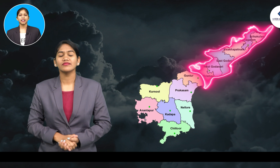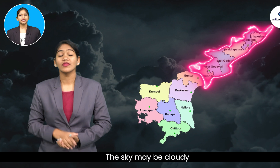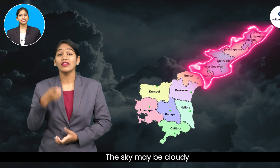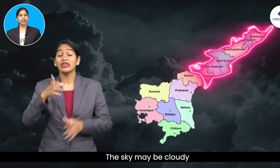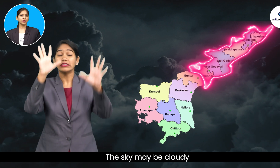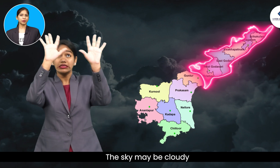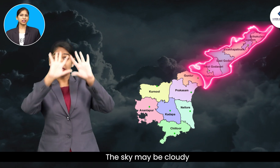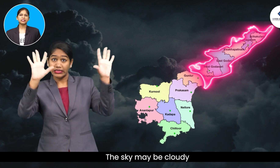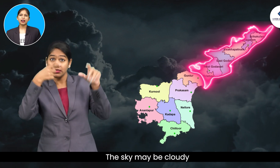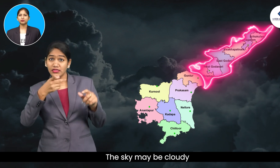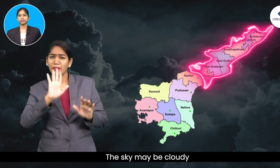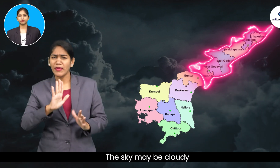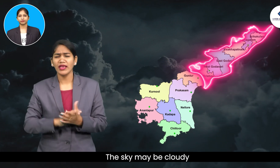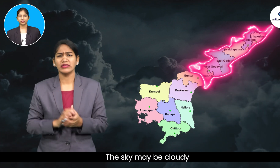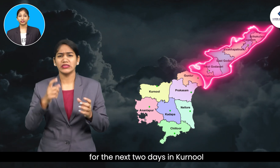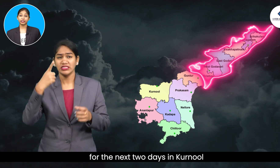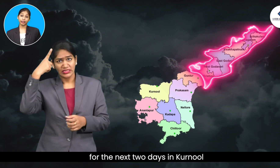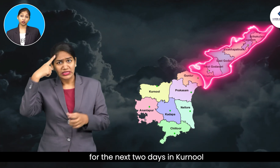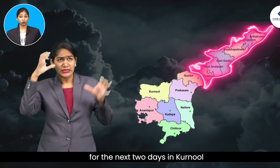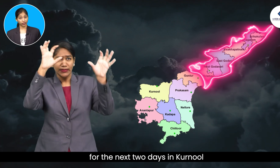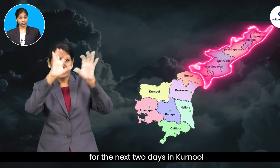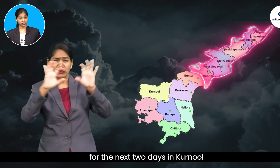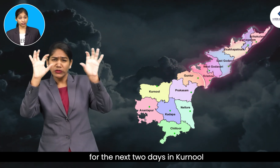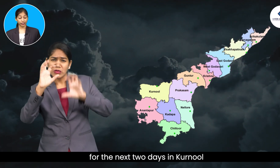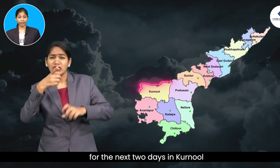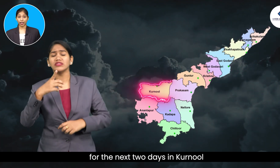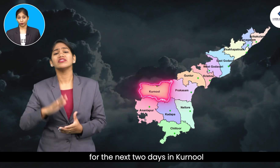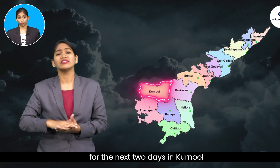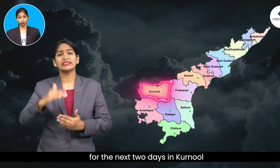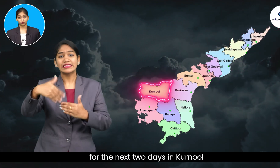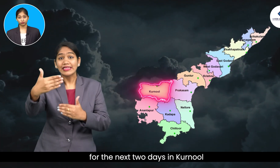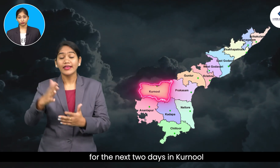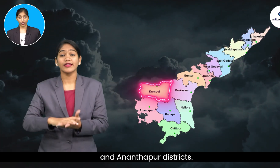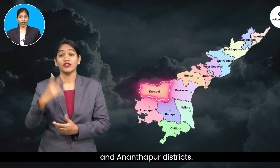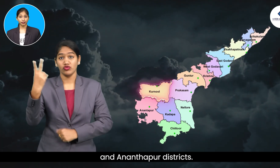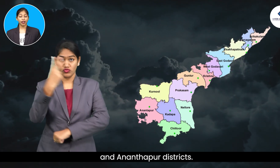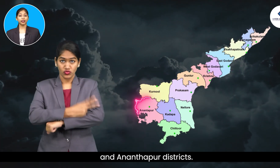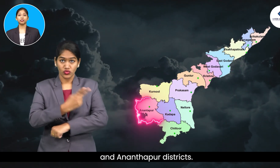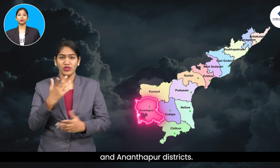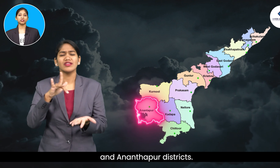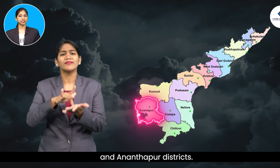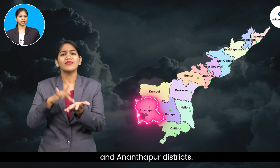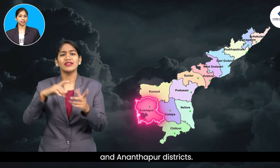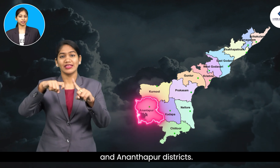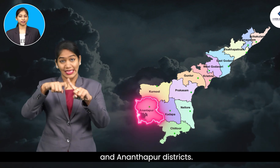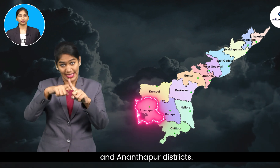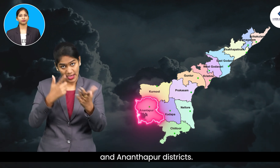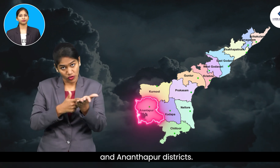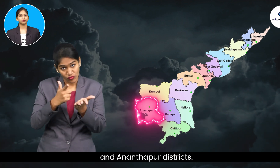The sky may be cloudy For the next two days In Karnal And Anantapur